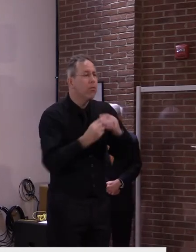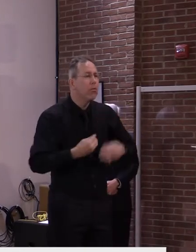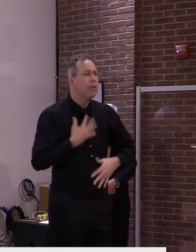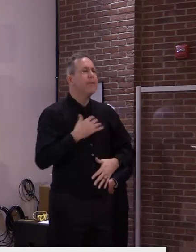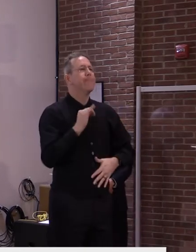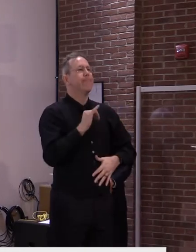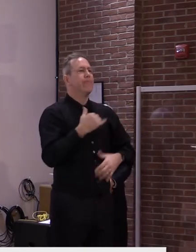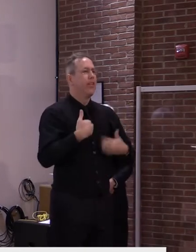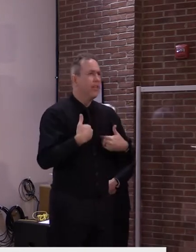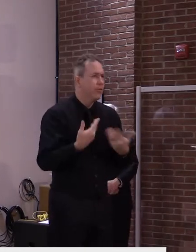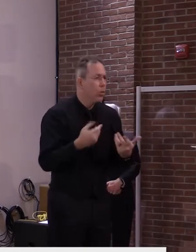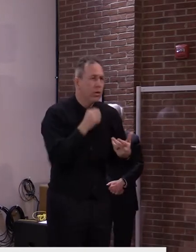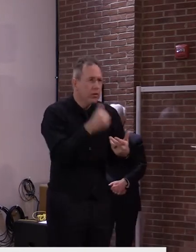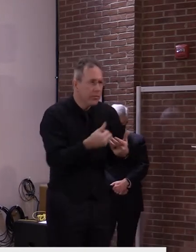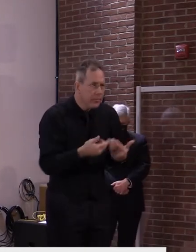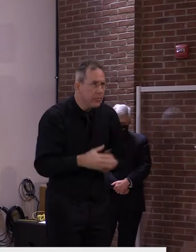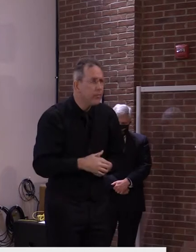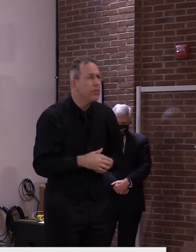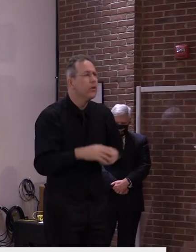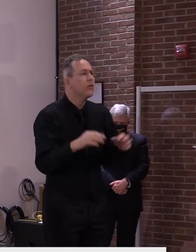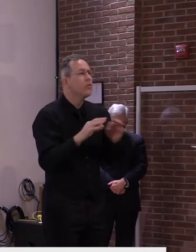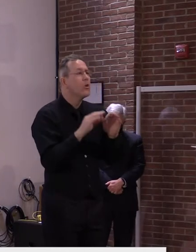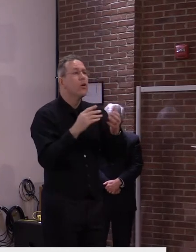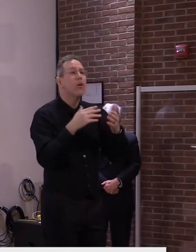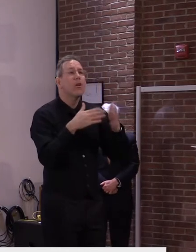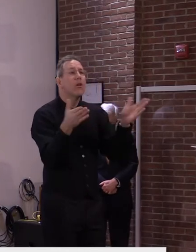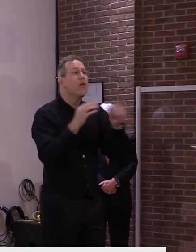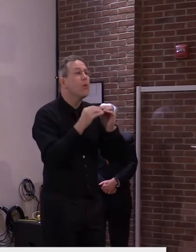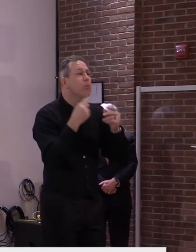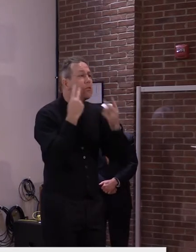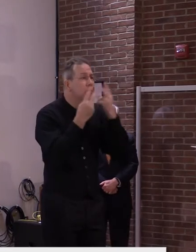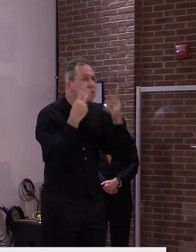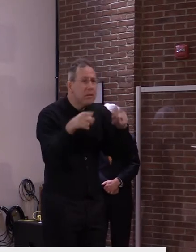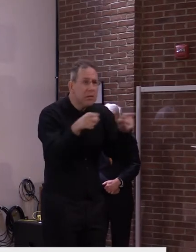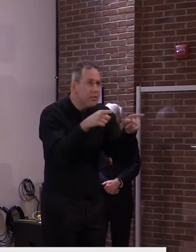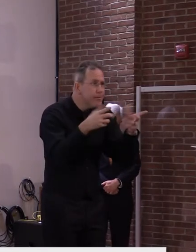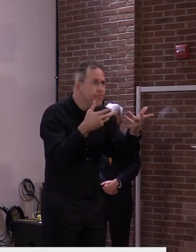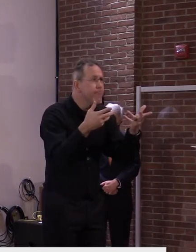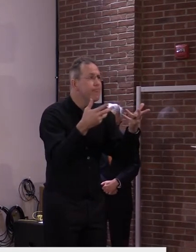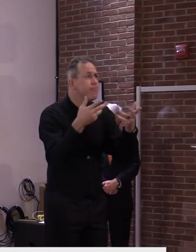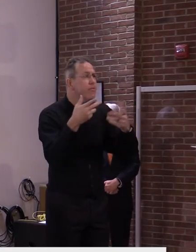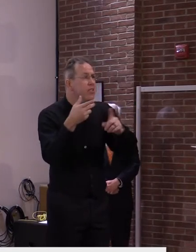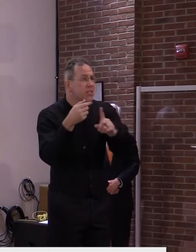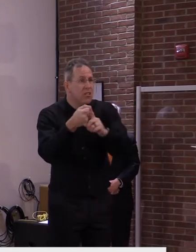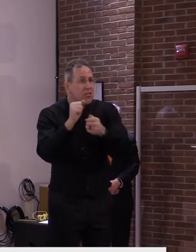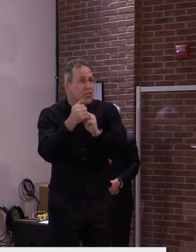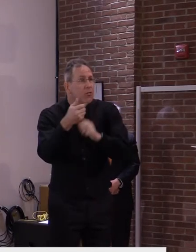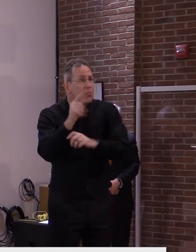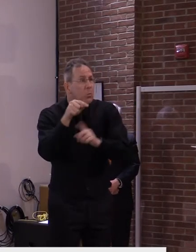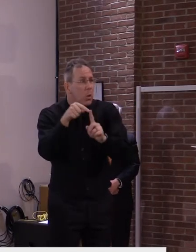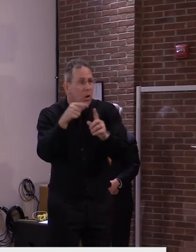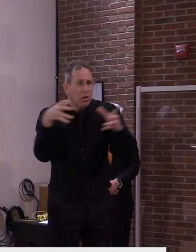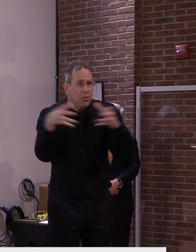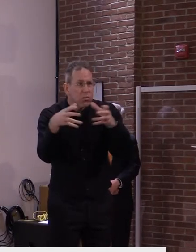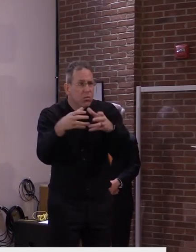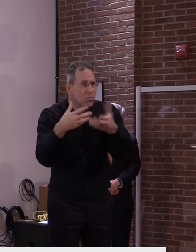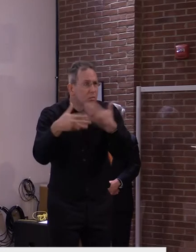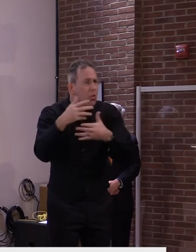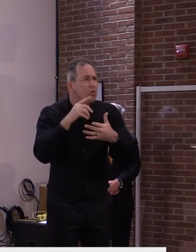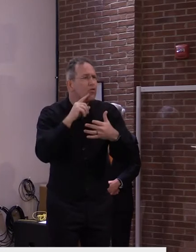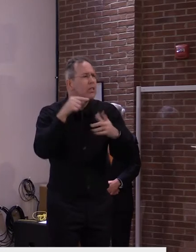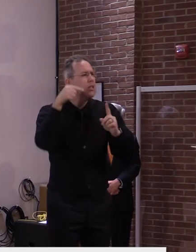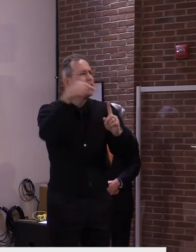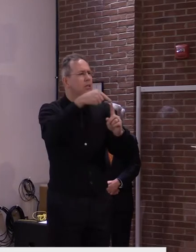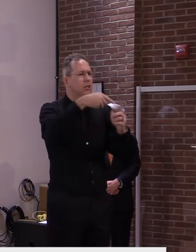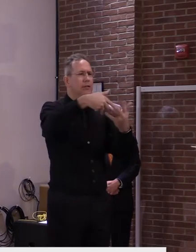do in opening any sector, including more competition in sports. I do have an update on the numbers